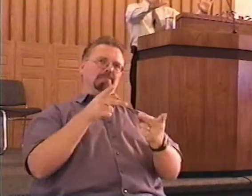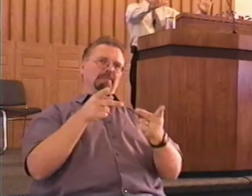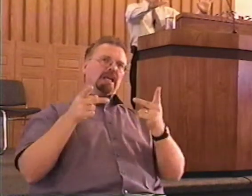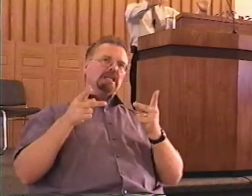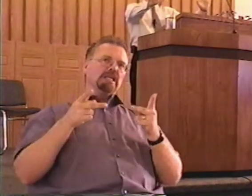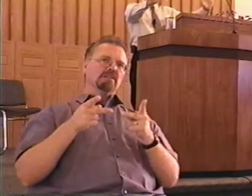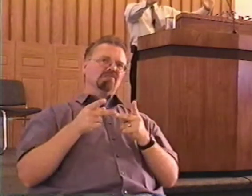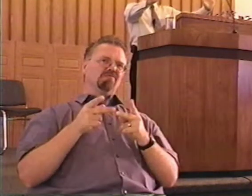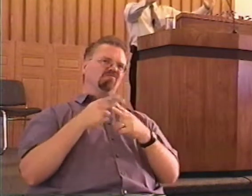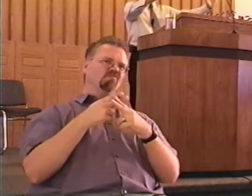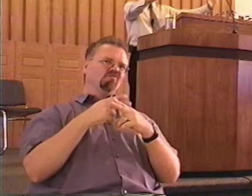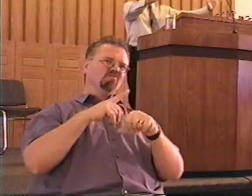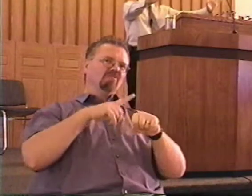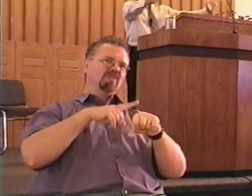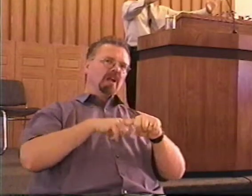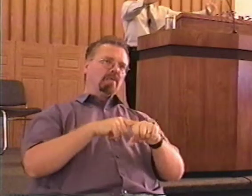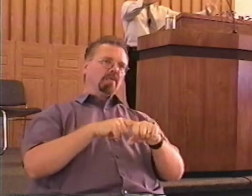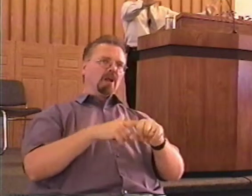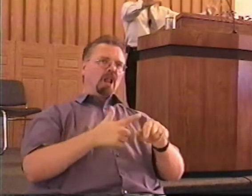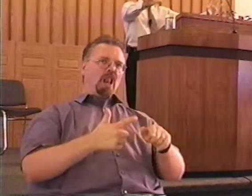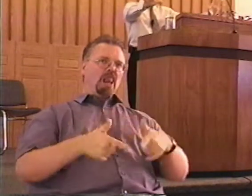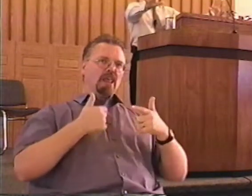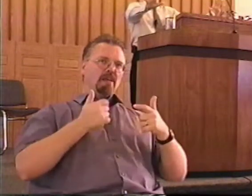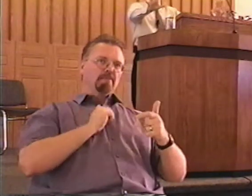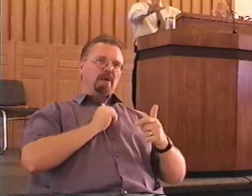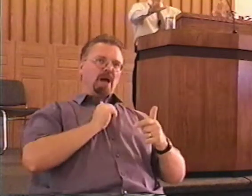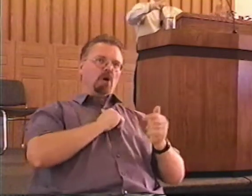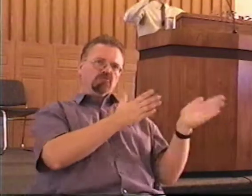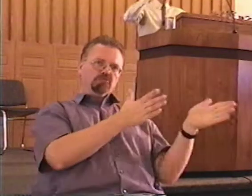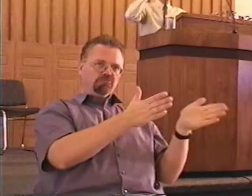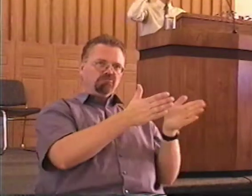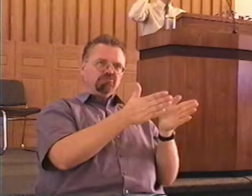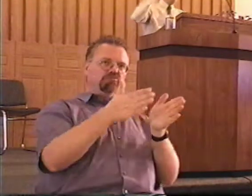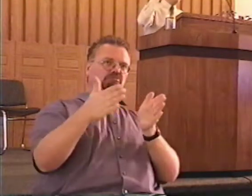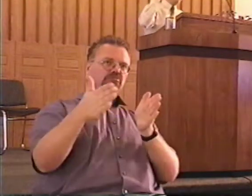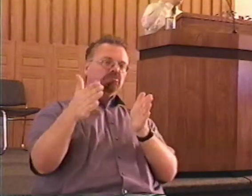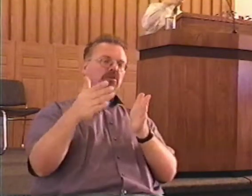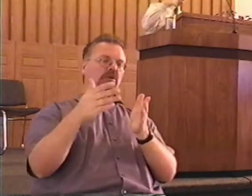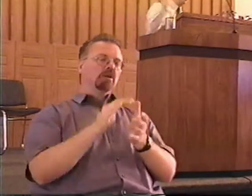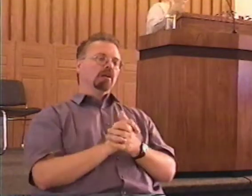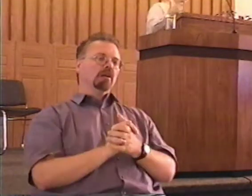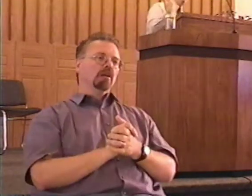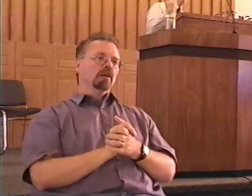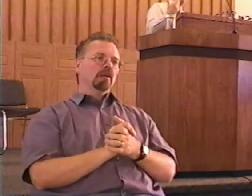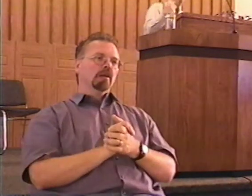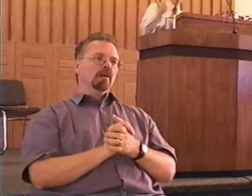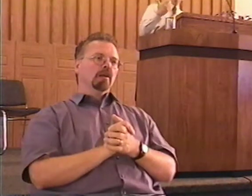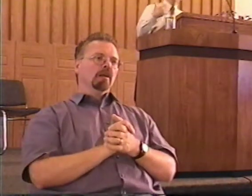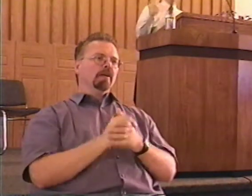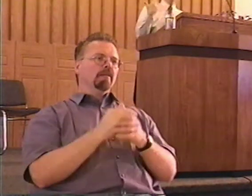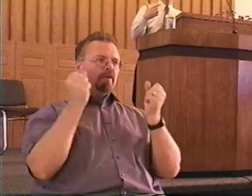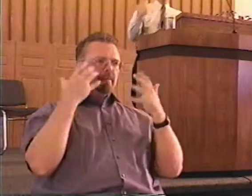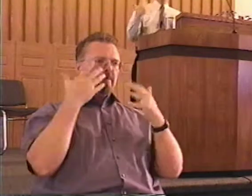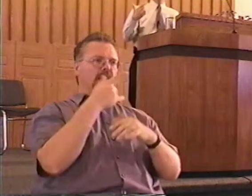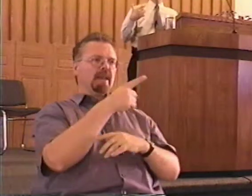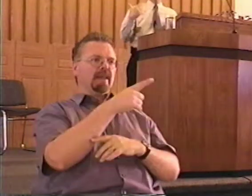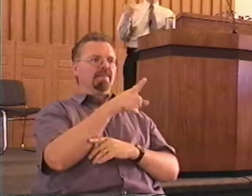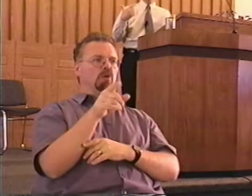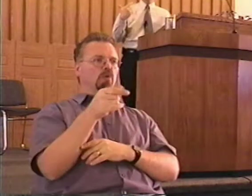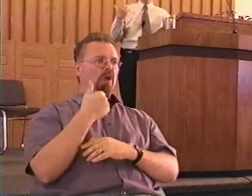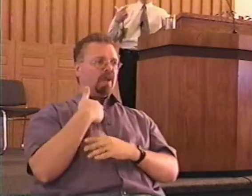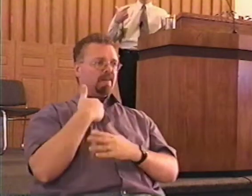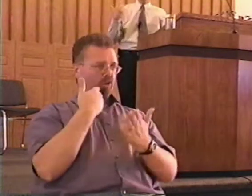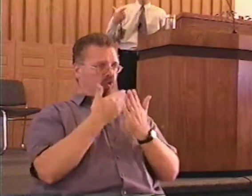that you could just live your own life for a little bit. And I think that for so many of you, you're